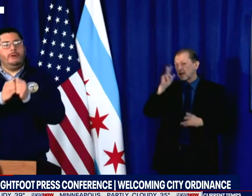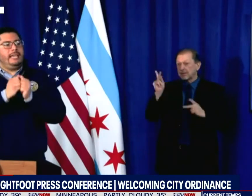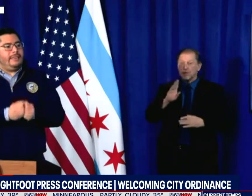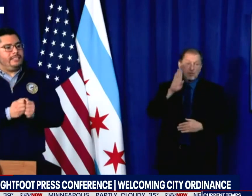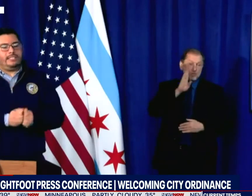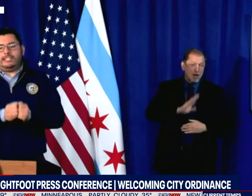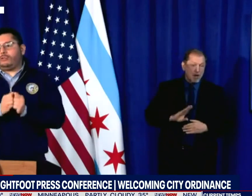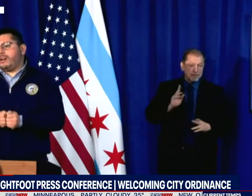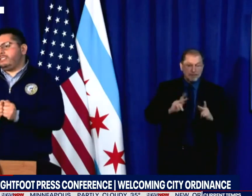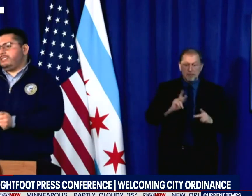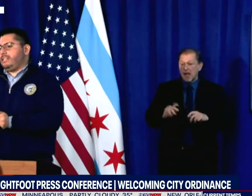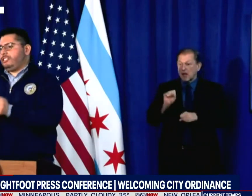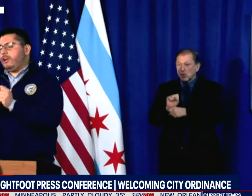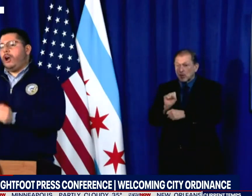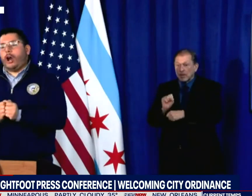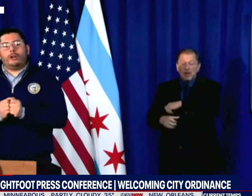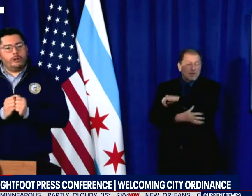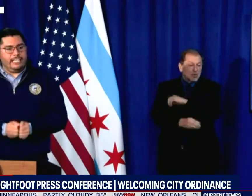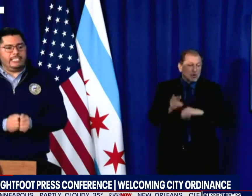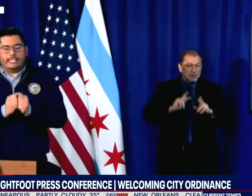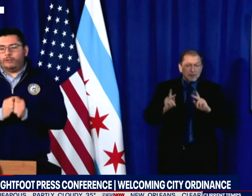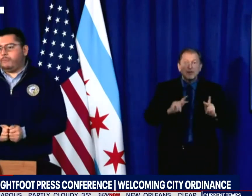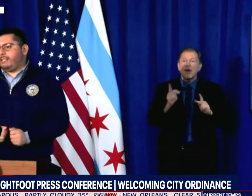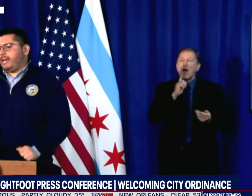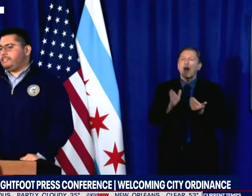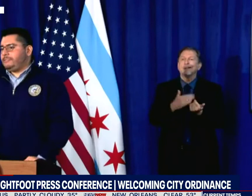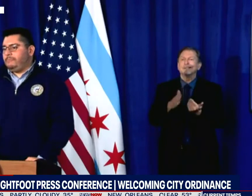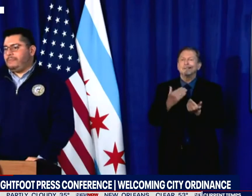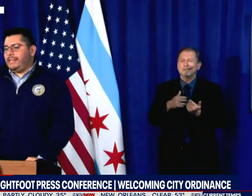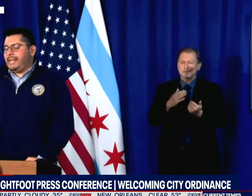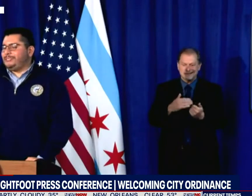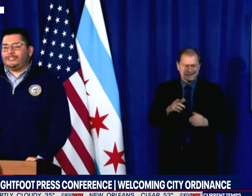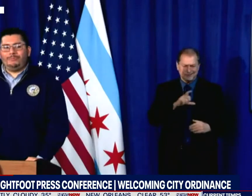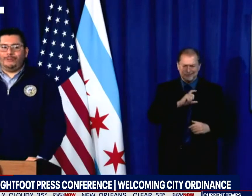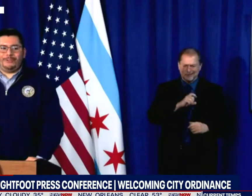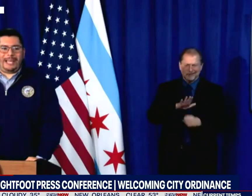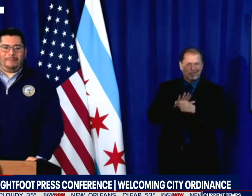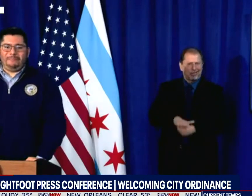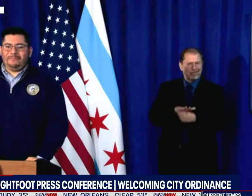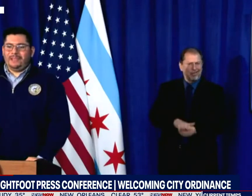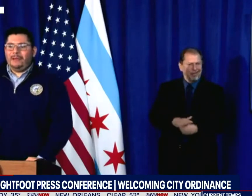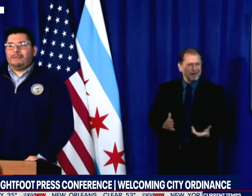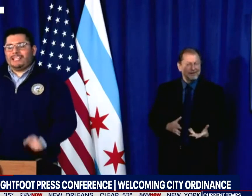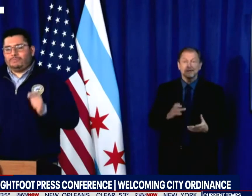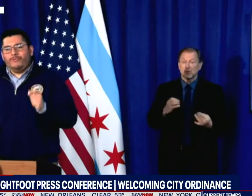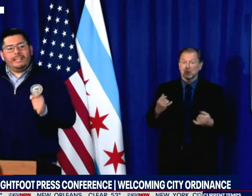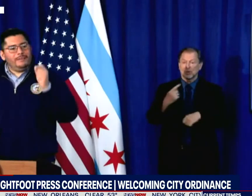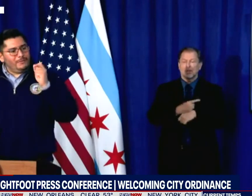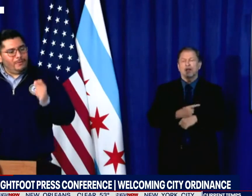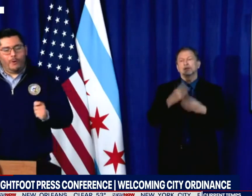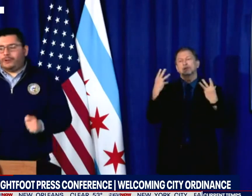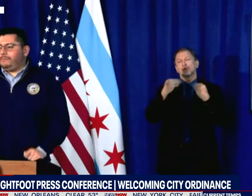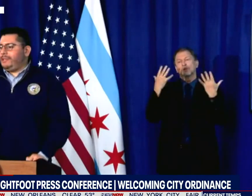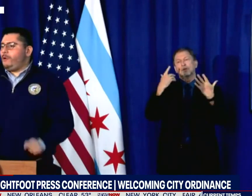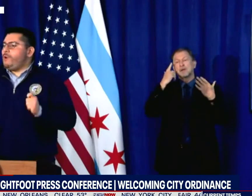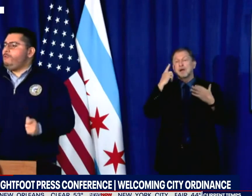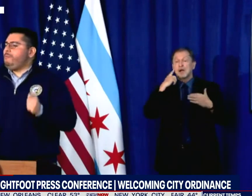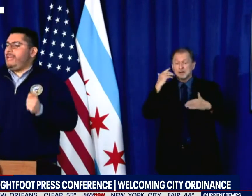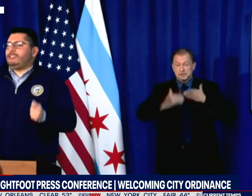working poor people in this city and across this nation are easily criminalized. And so it's a beautiful day because moving